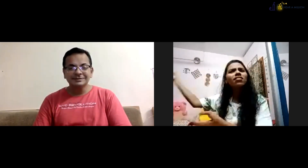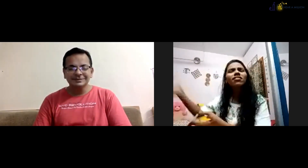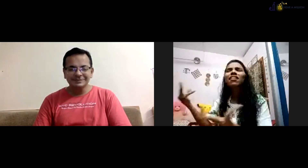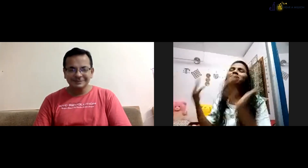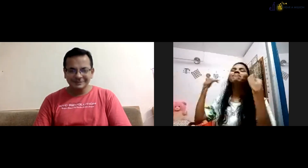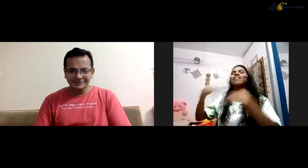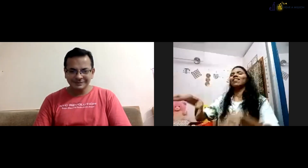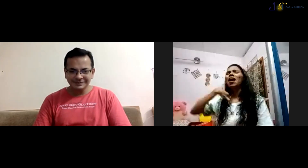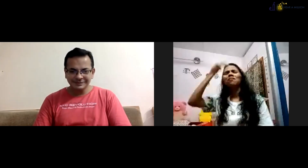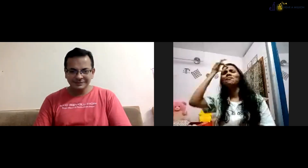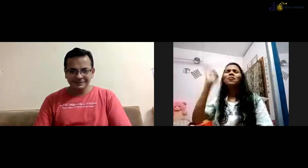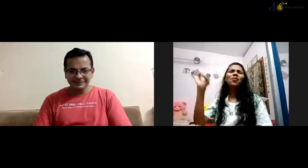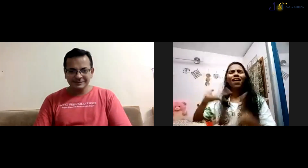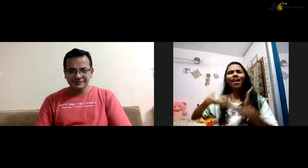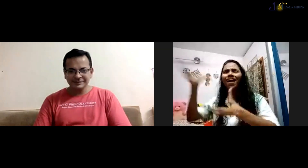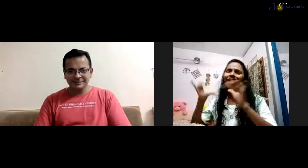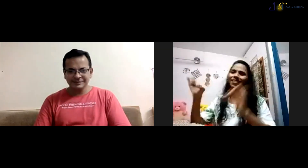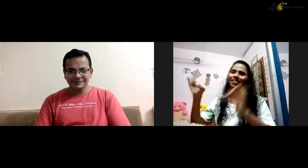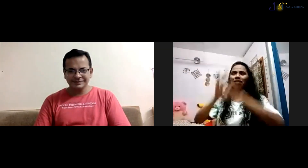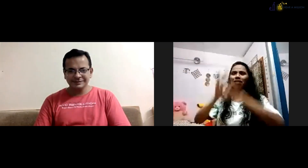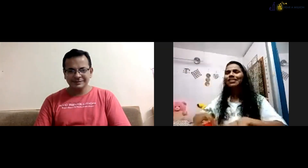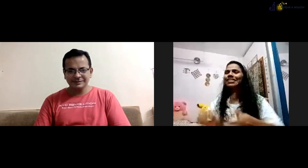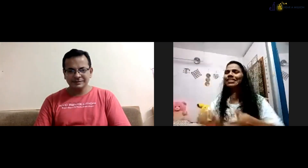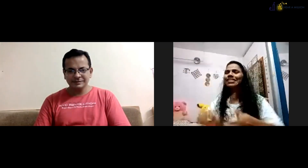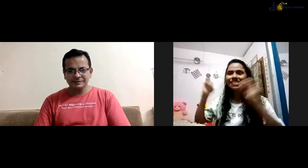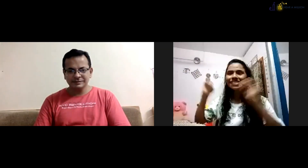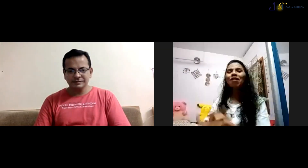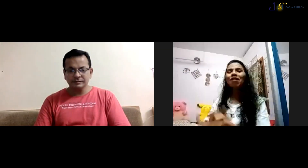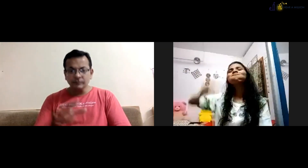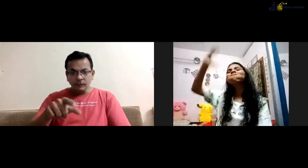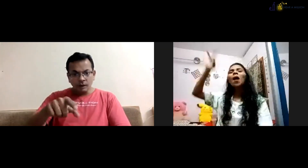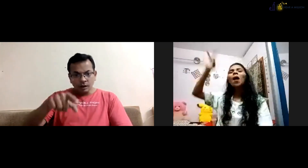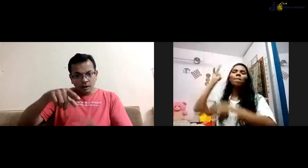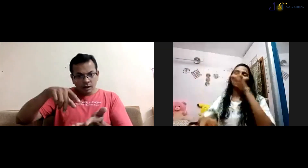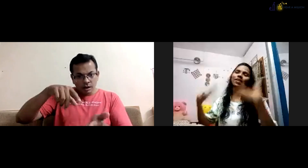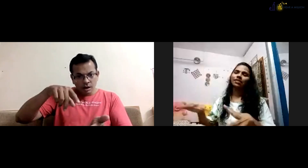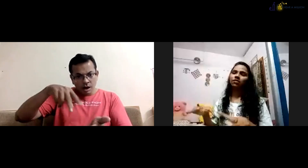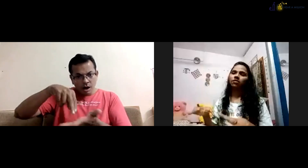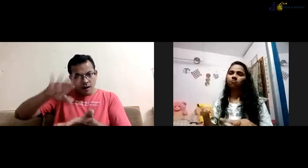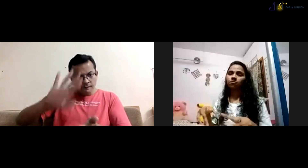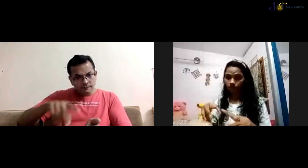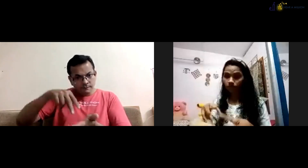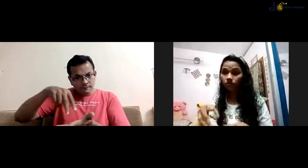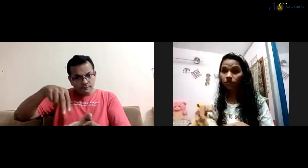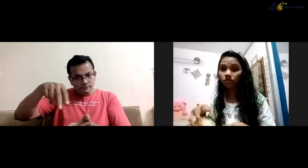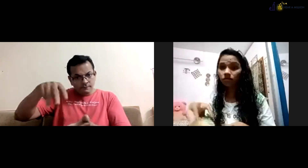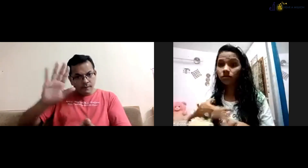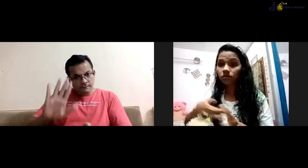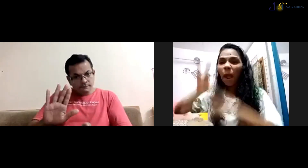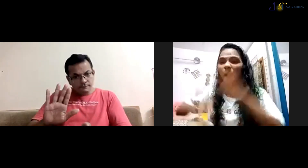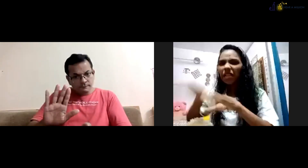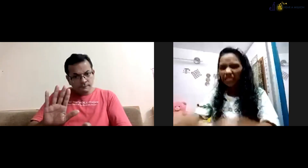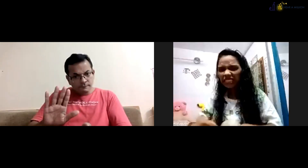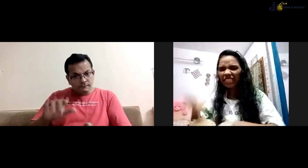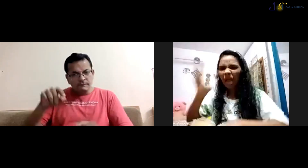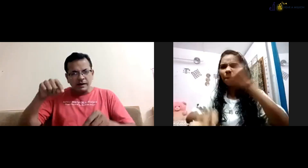I'd see that, yeah, what the experience I was having earlier, now I was facing issue. Then so I grew up